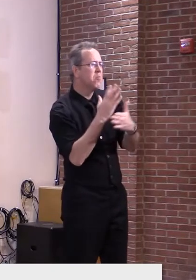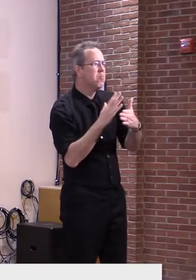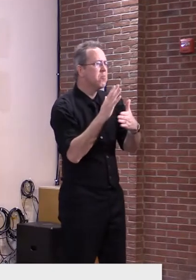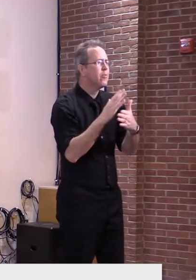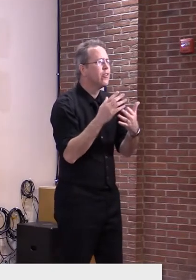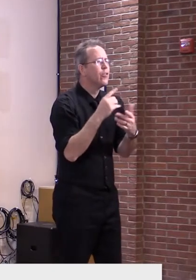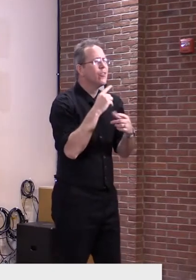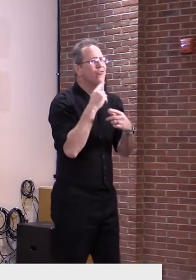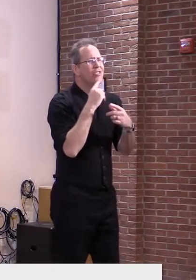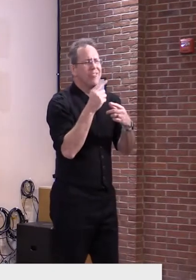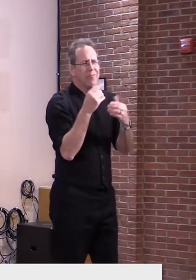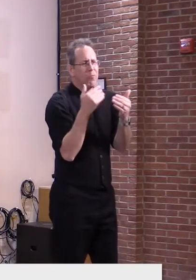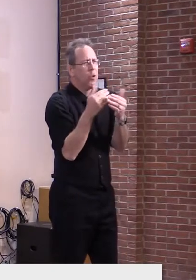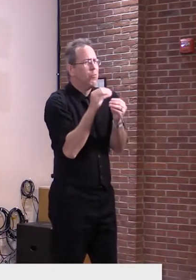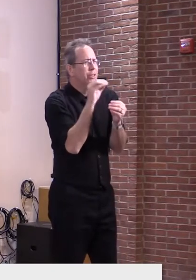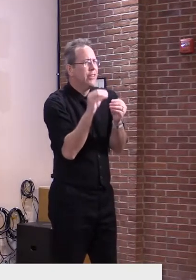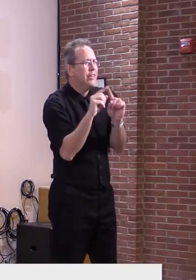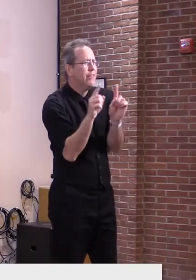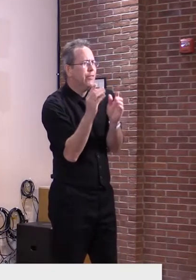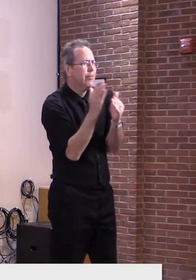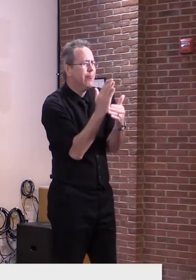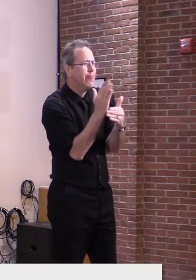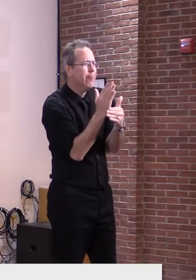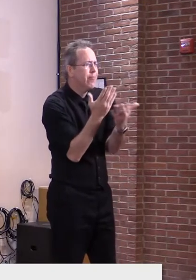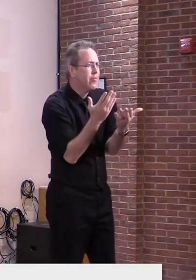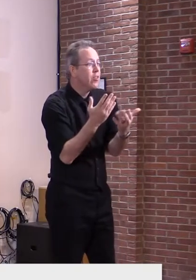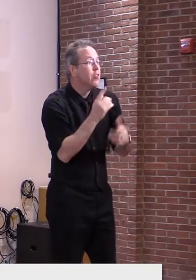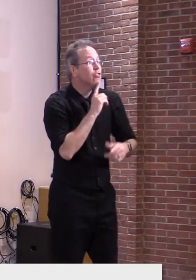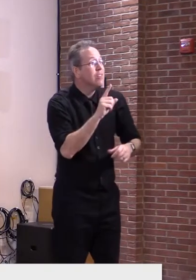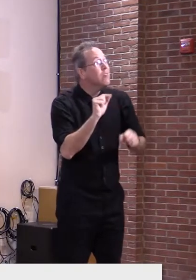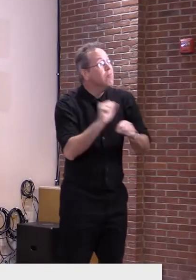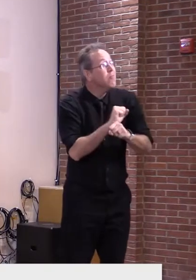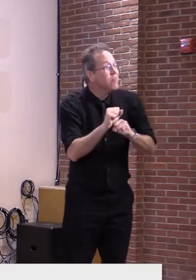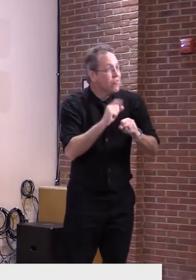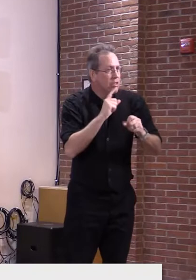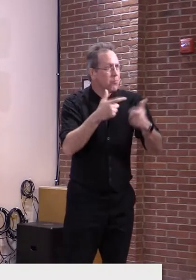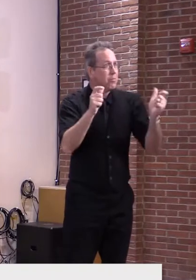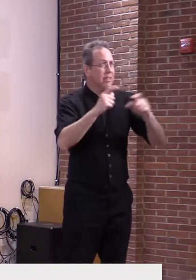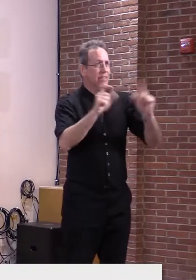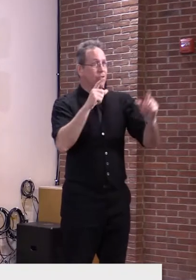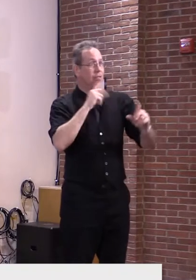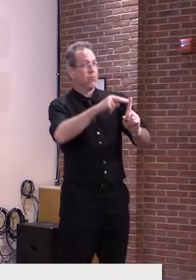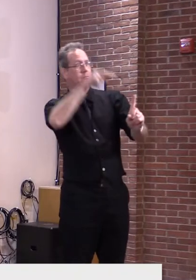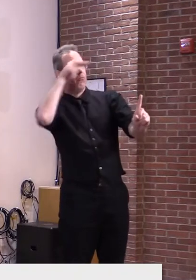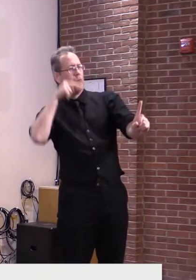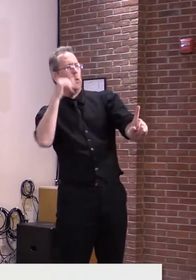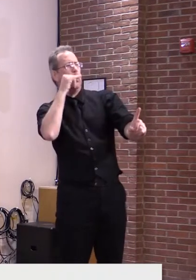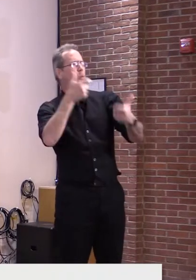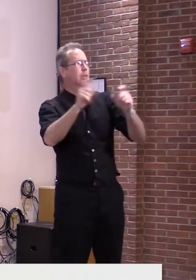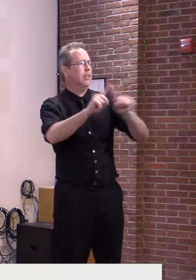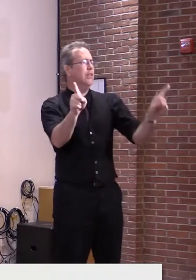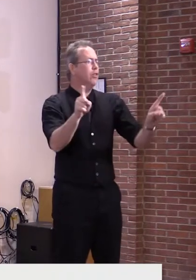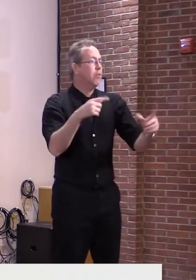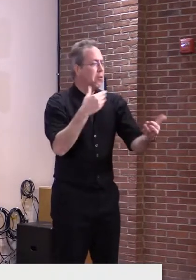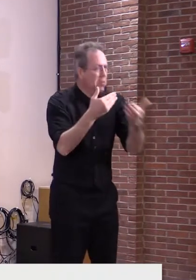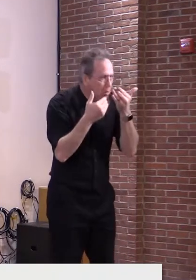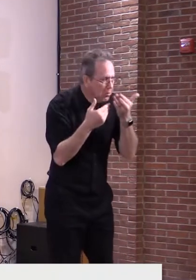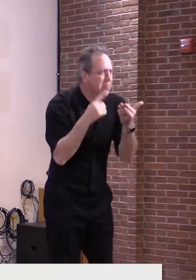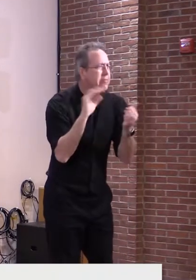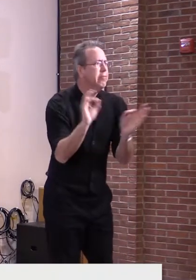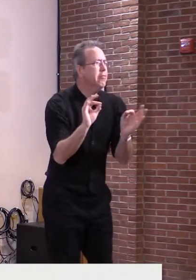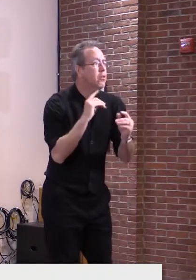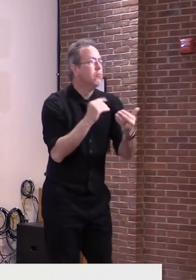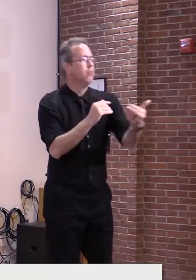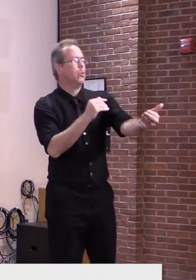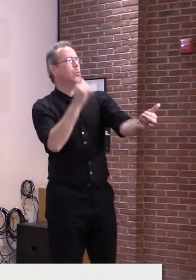0.25%. But in reality, it's a lot. And I would, before I tell you what that is, let me just say CalPERS, the largest plan